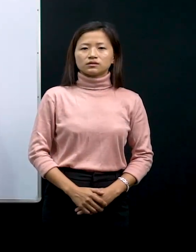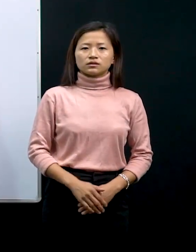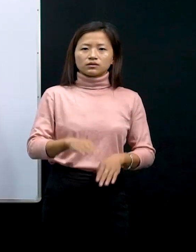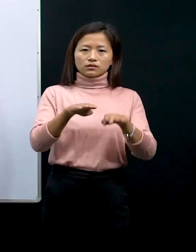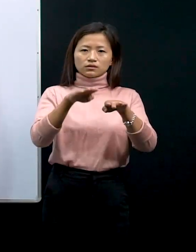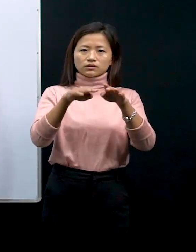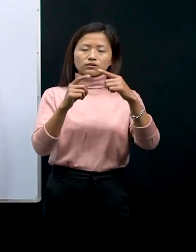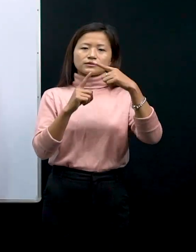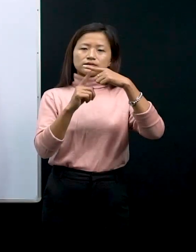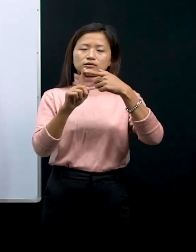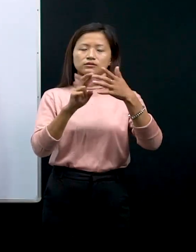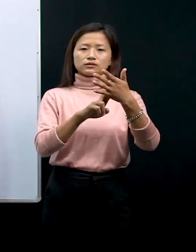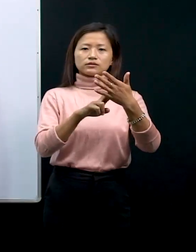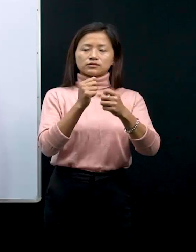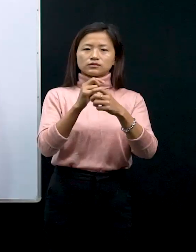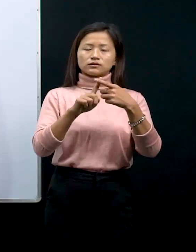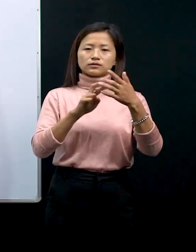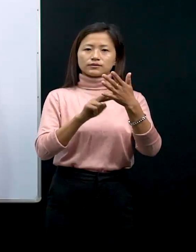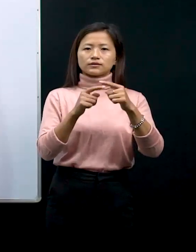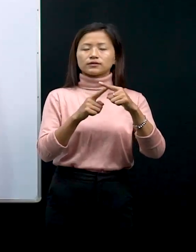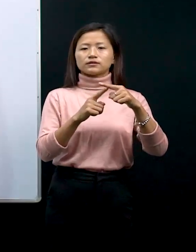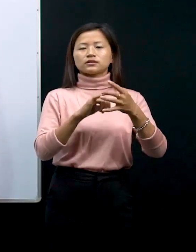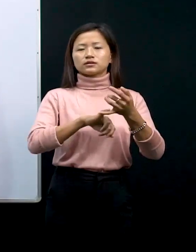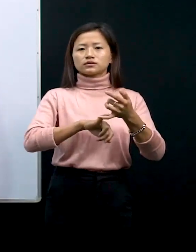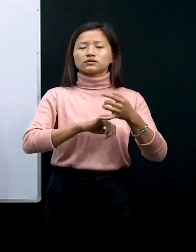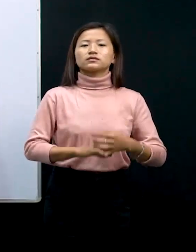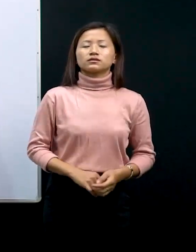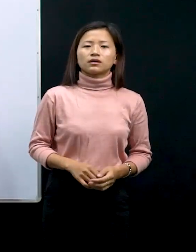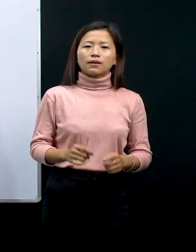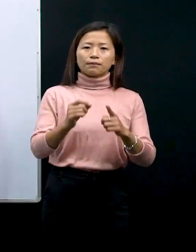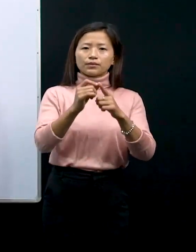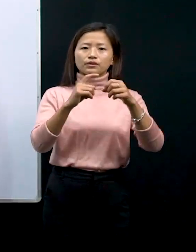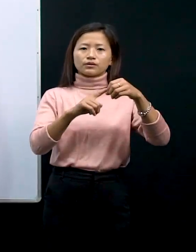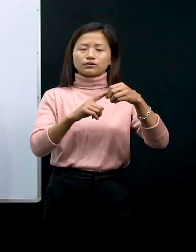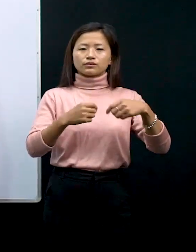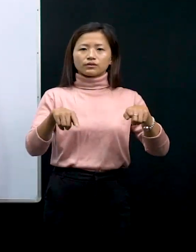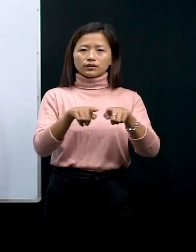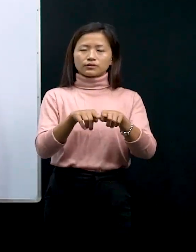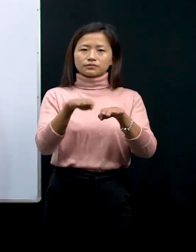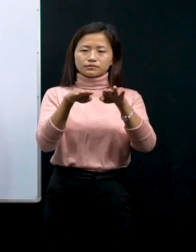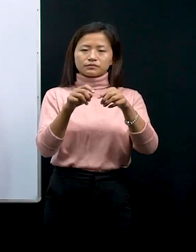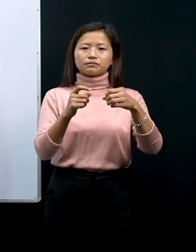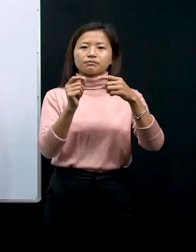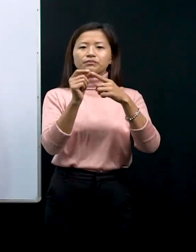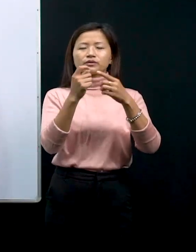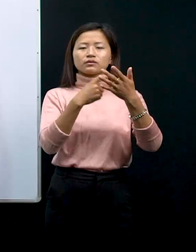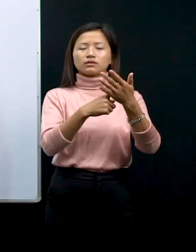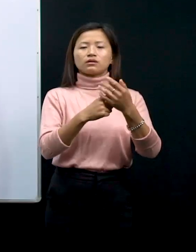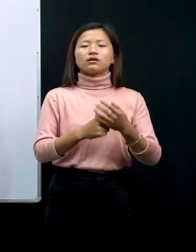equal tangents. PQ and PR are equal. Equal